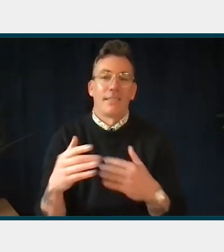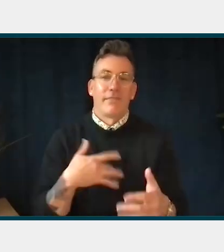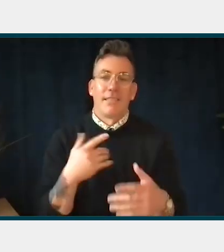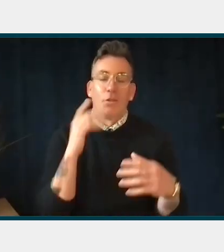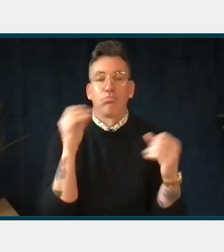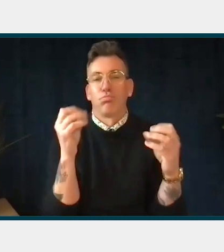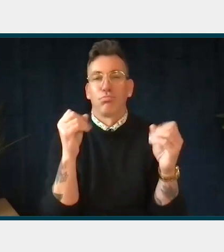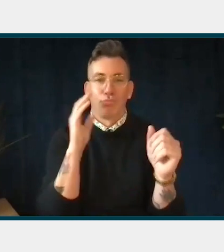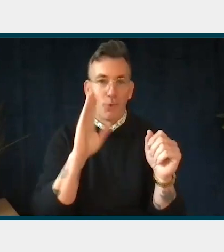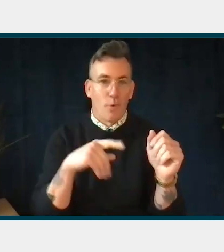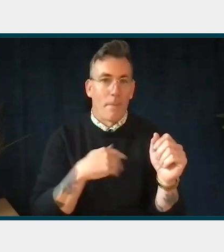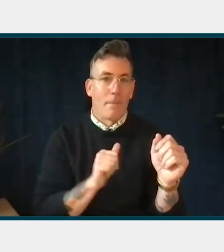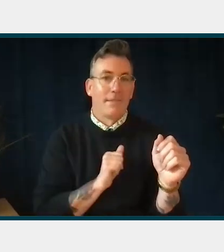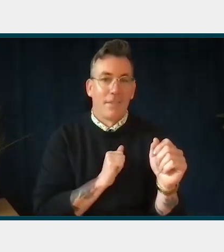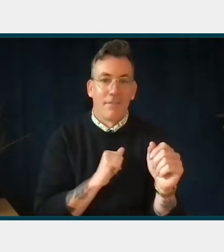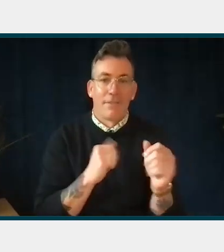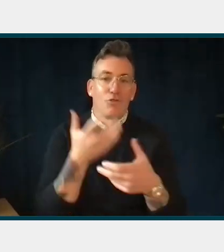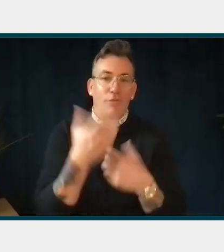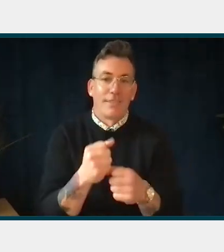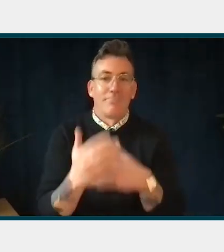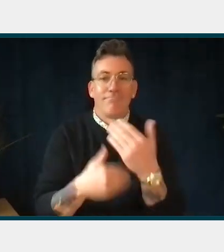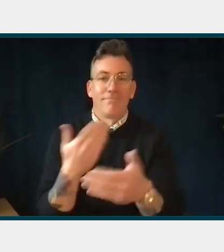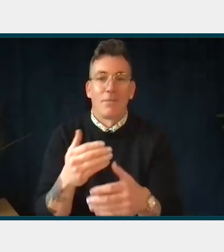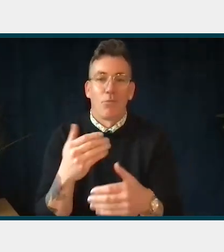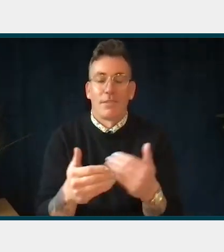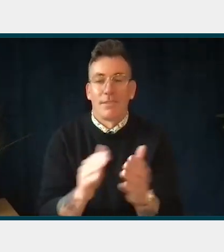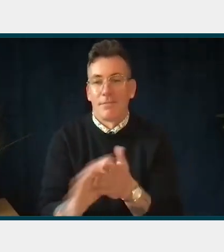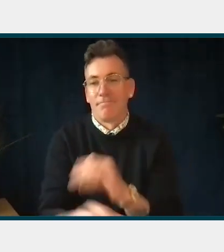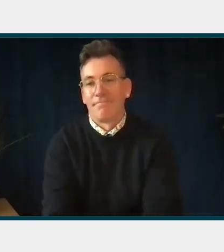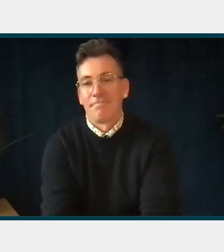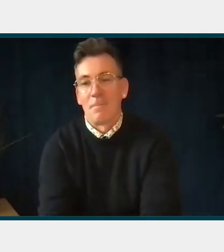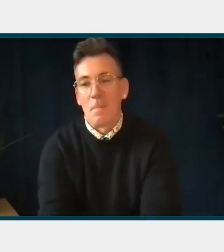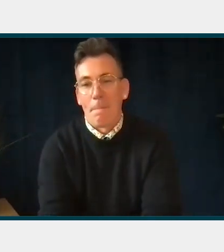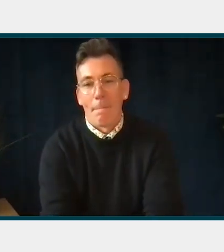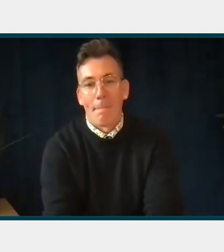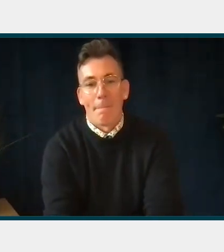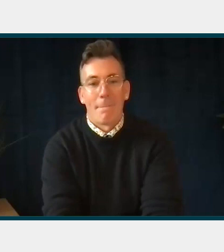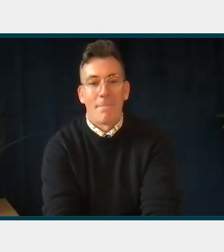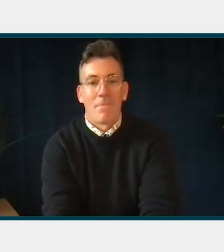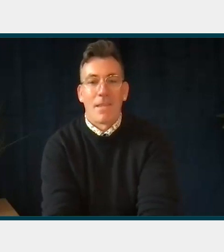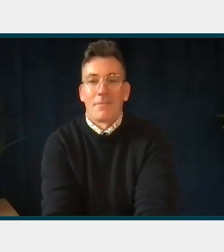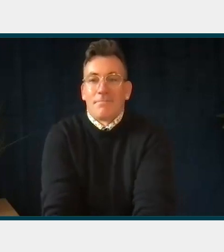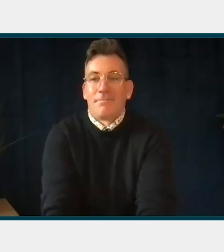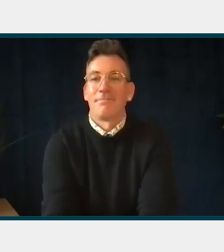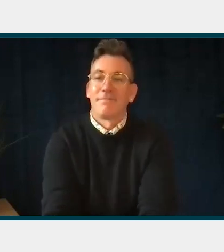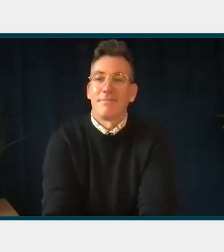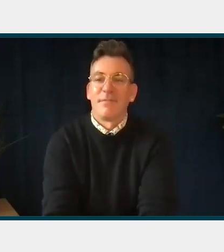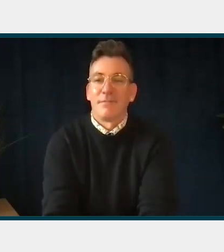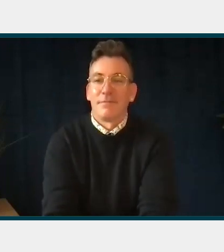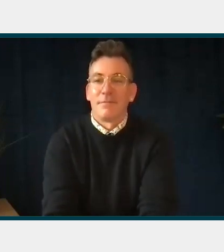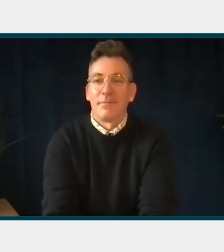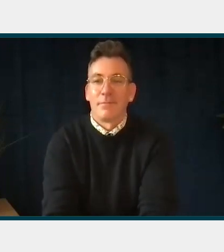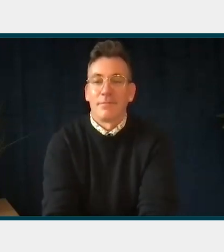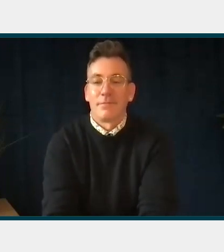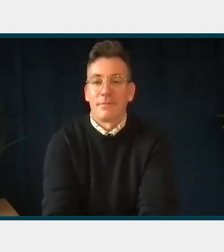I really value this, and it's a wonderful experience to be able to be myself and to sign in the way that is